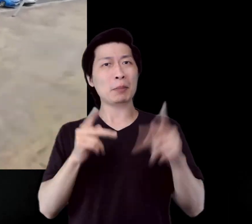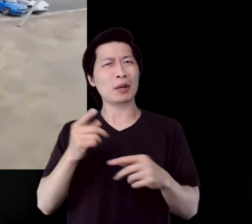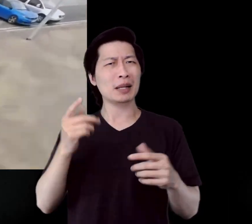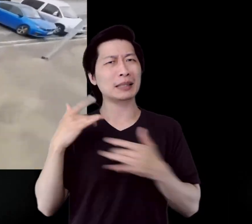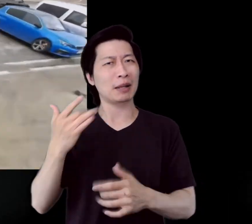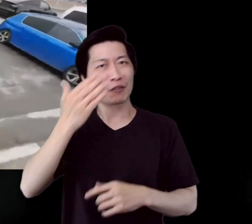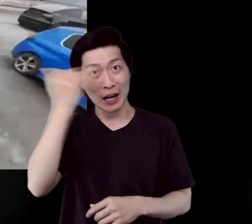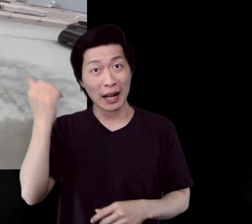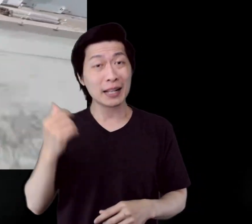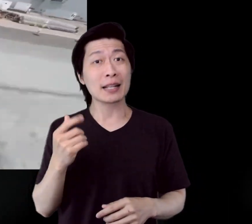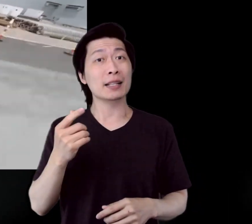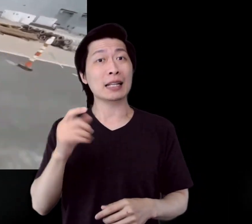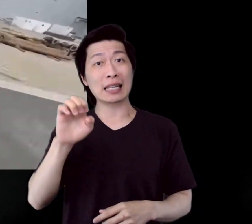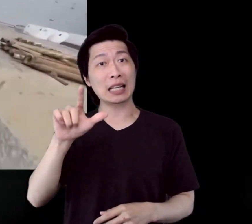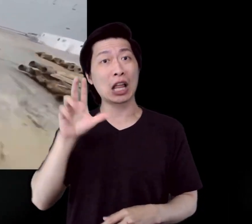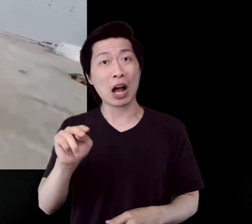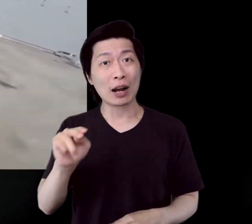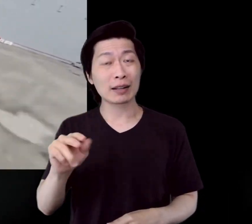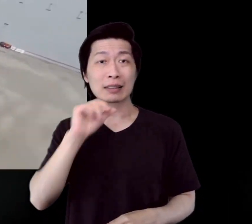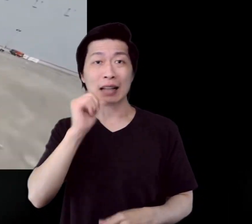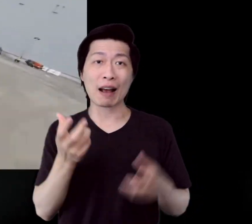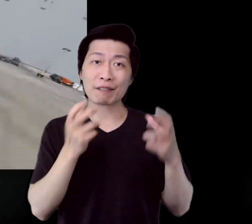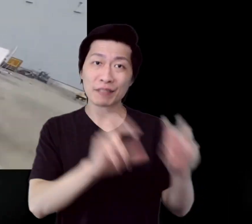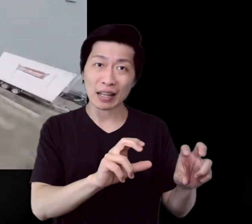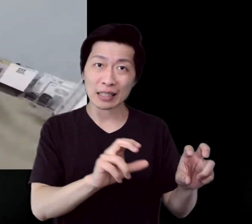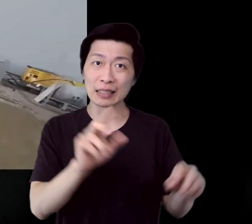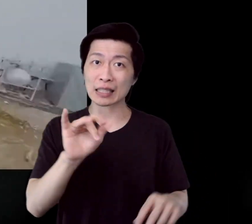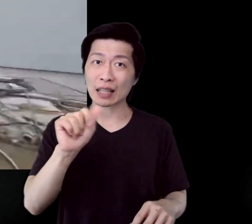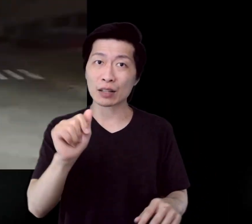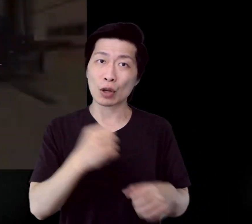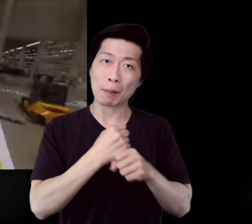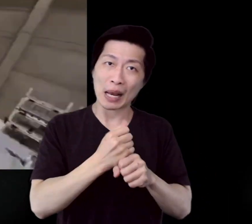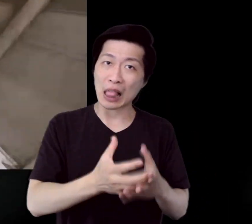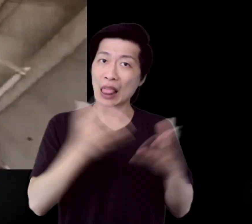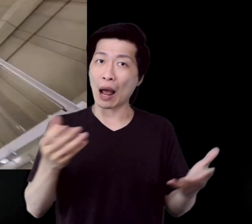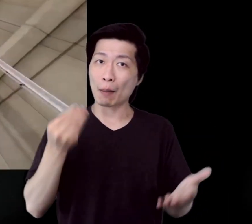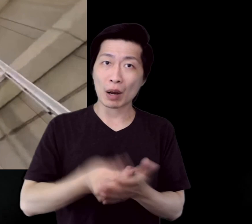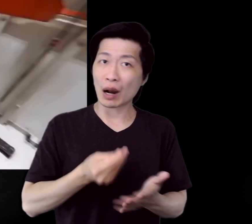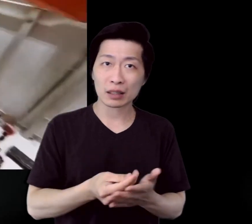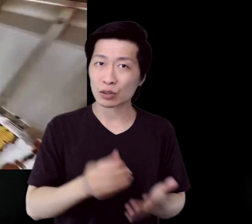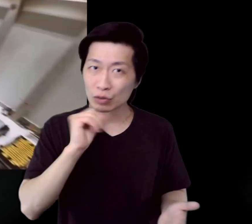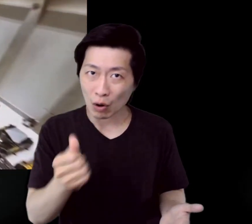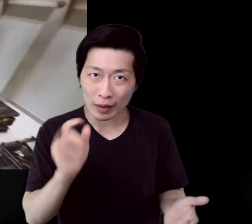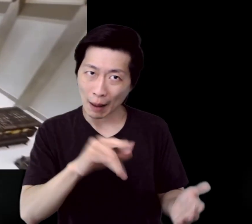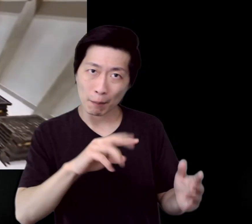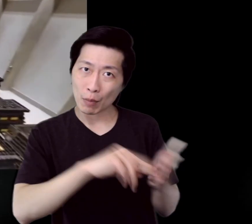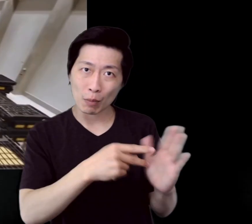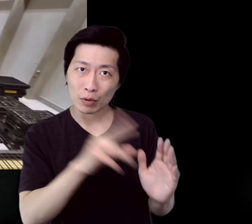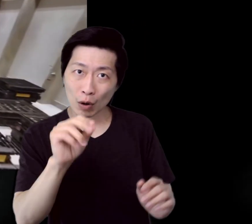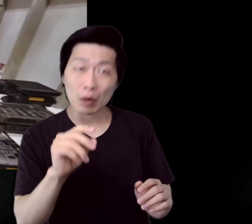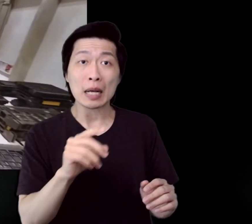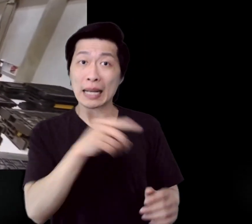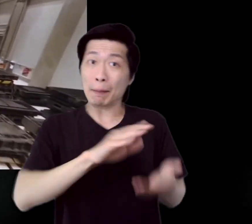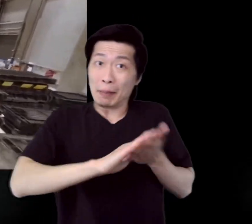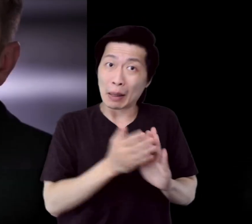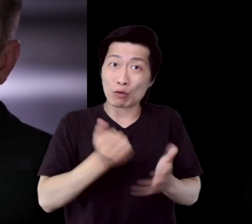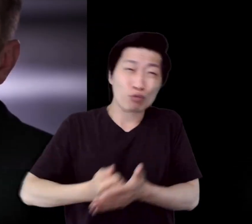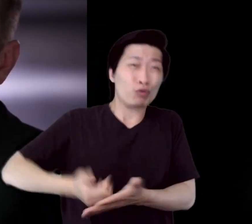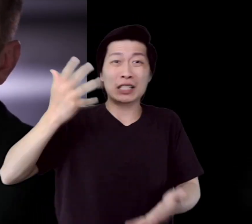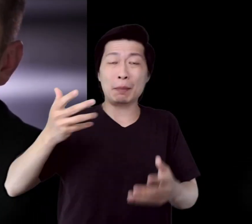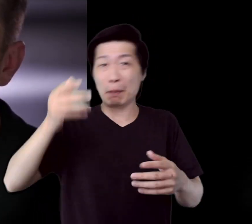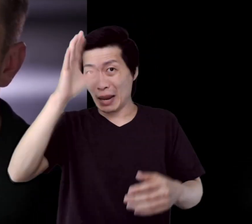is Elon did not invest in Tesla to make a lot of money, even though it has made him the richest man on the planet. He